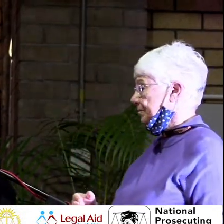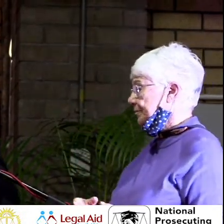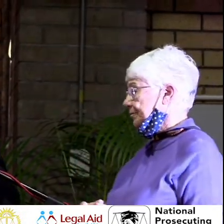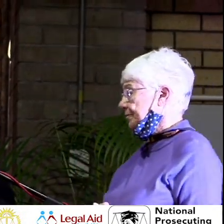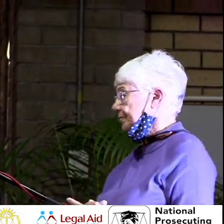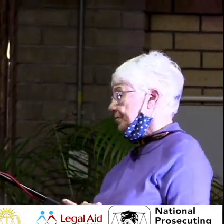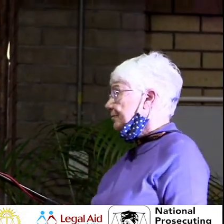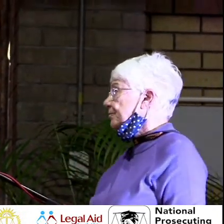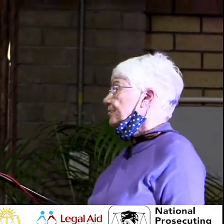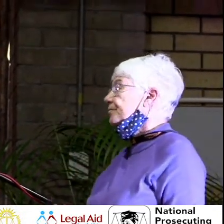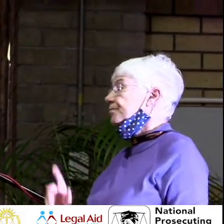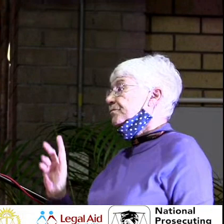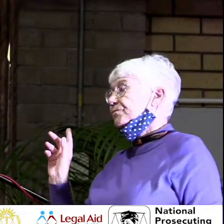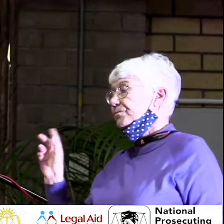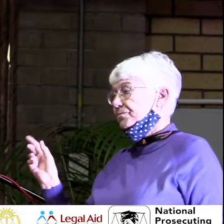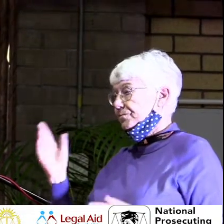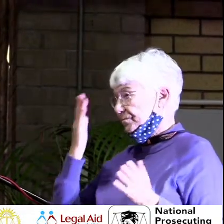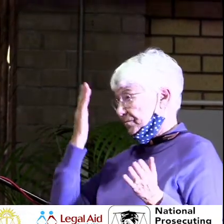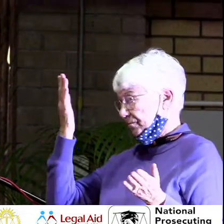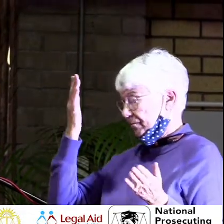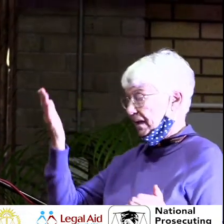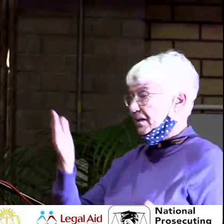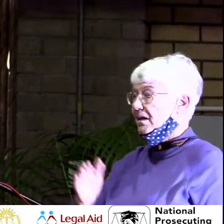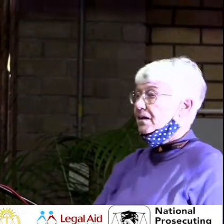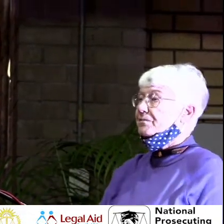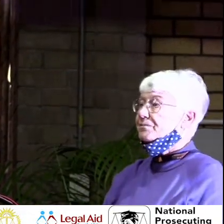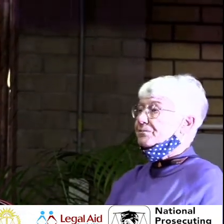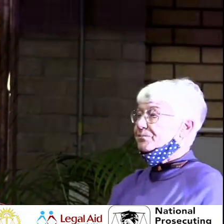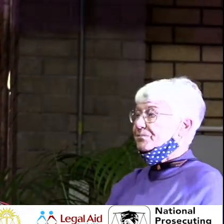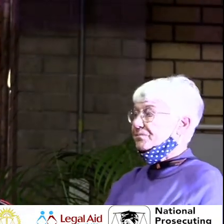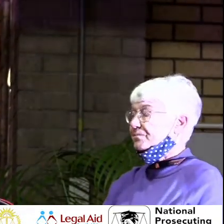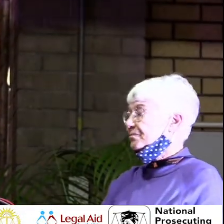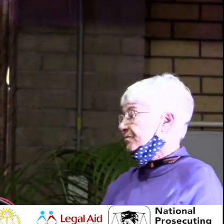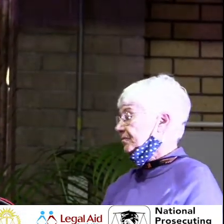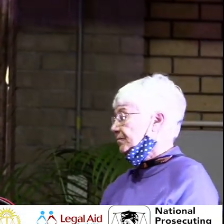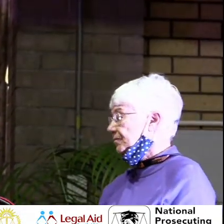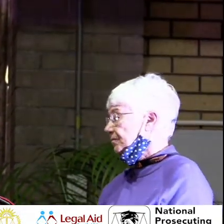Yeah, thank you very much. Thank you for the questions.